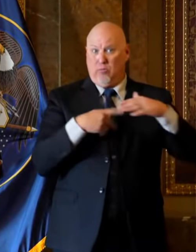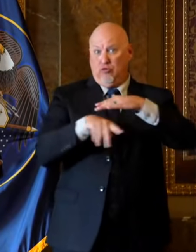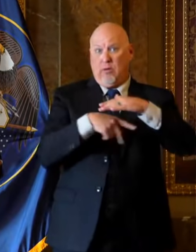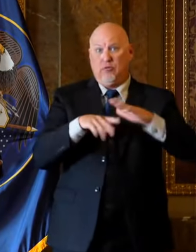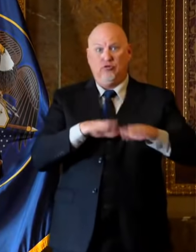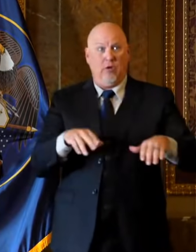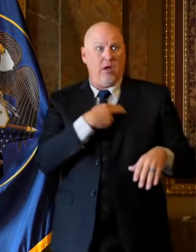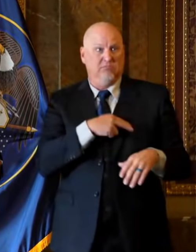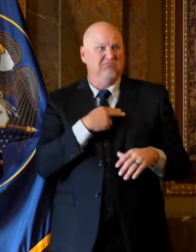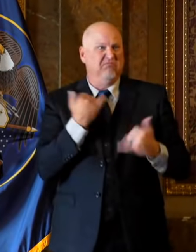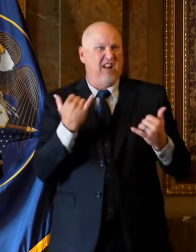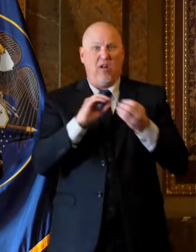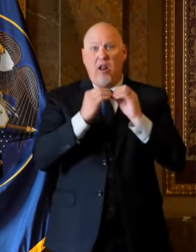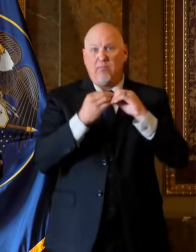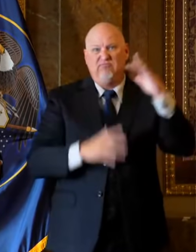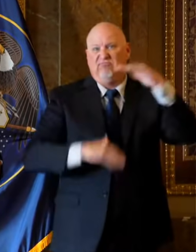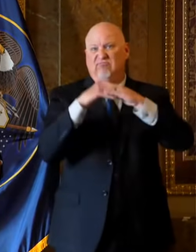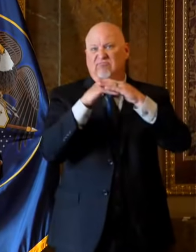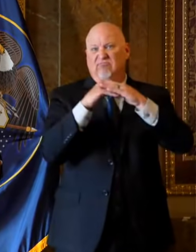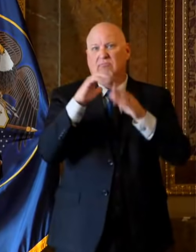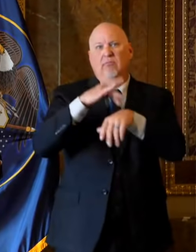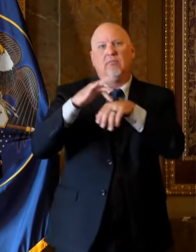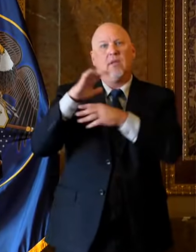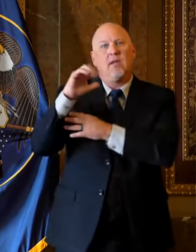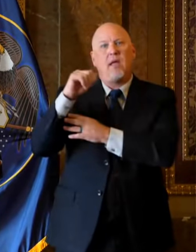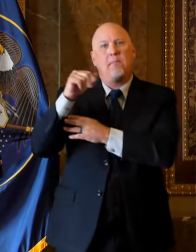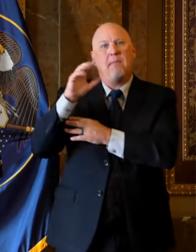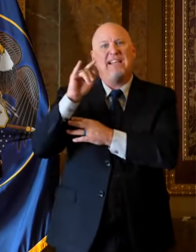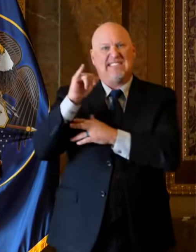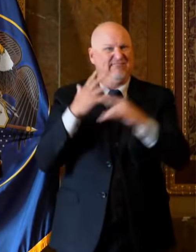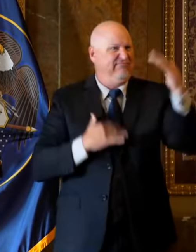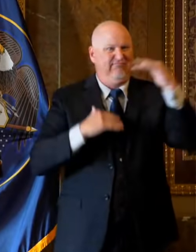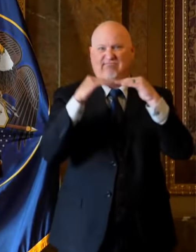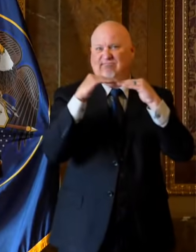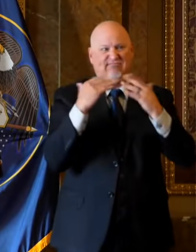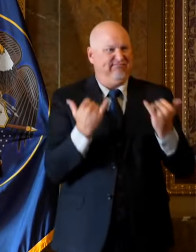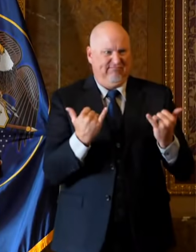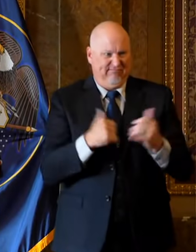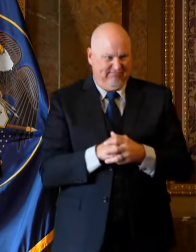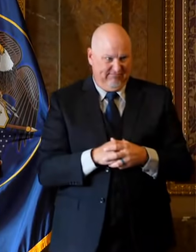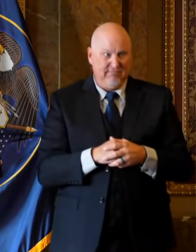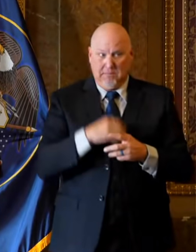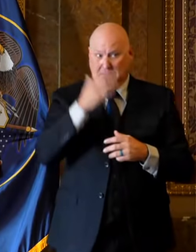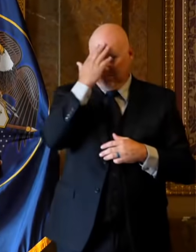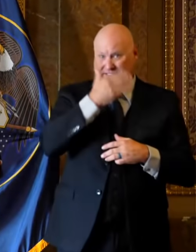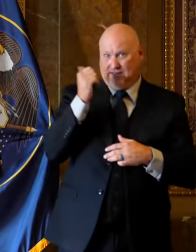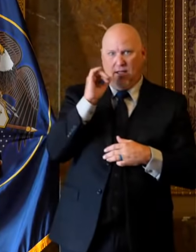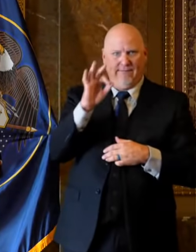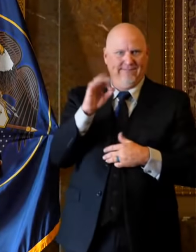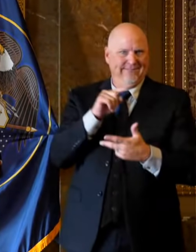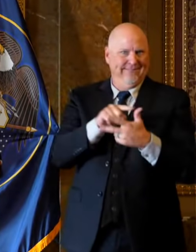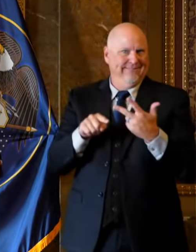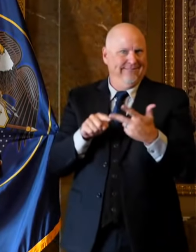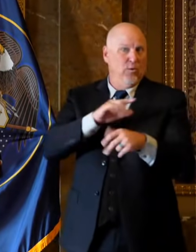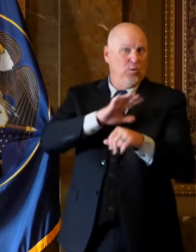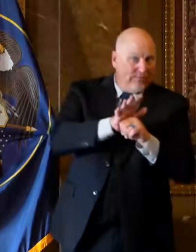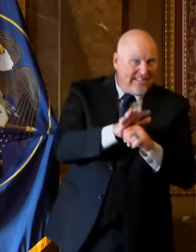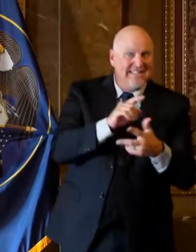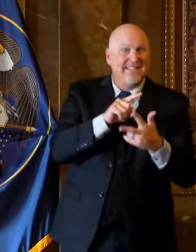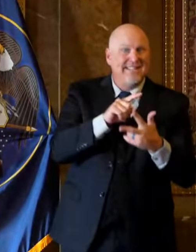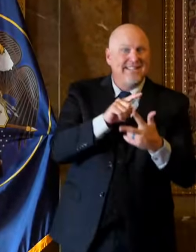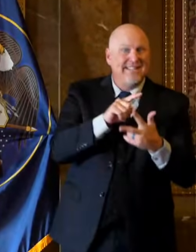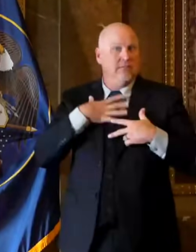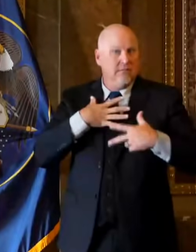ongoing construction and the rising cases of RSV, COVID, and traumas within the community. So with a full